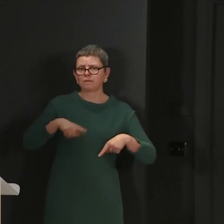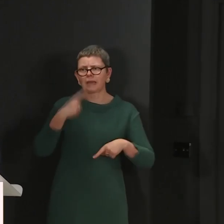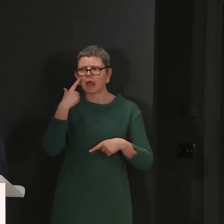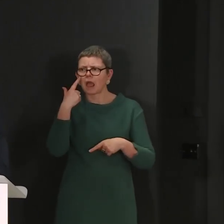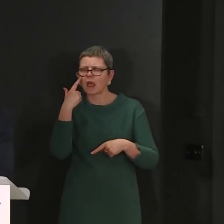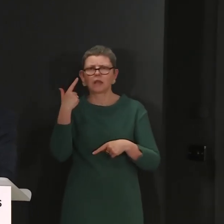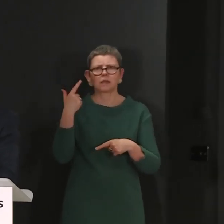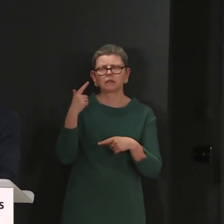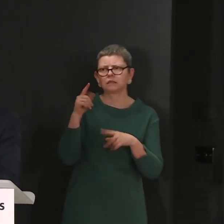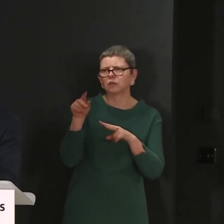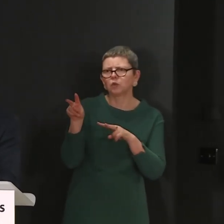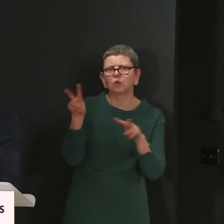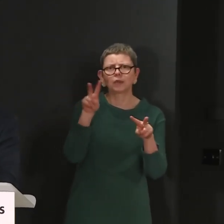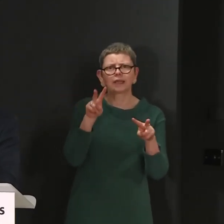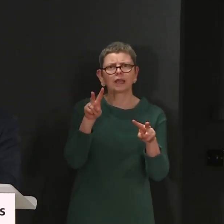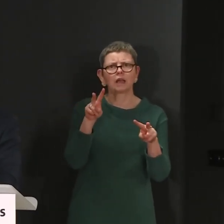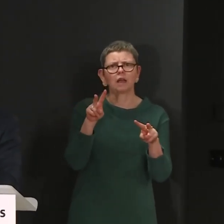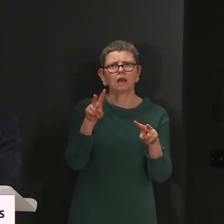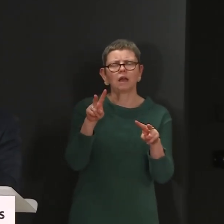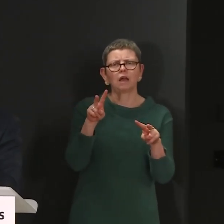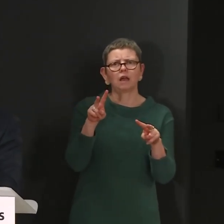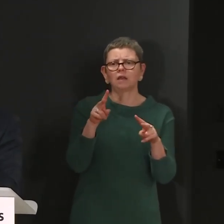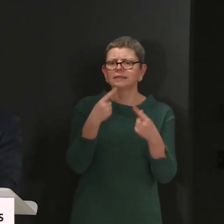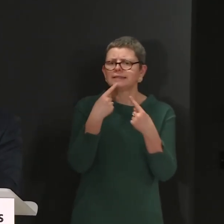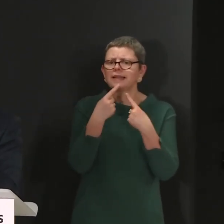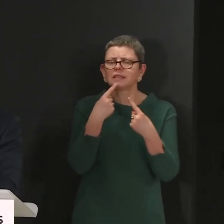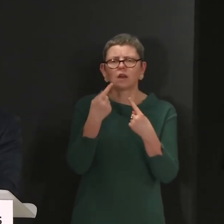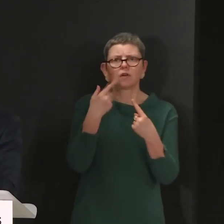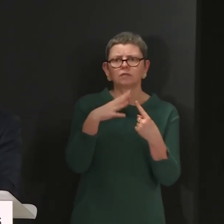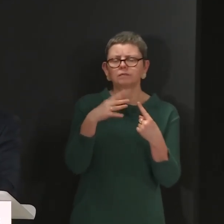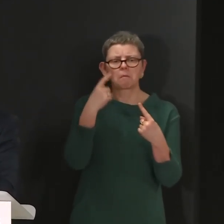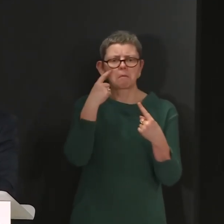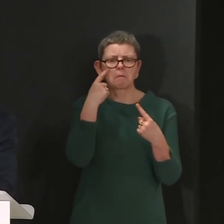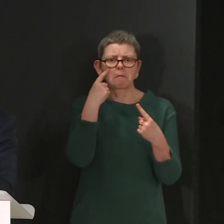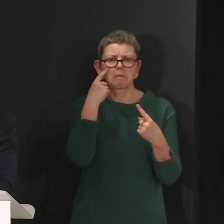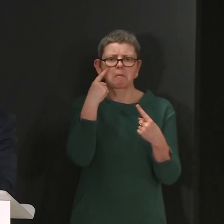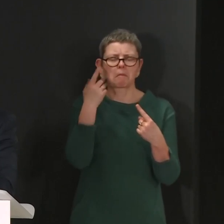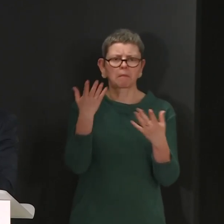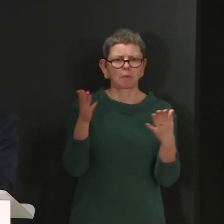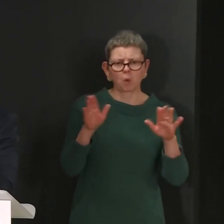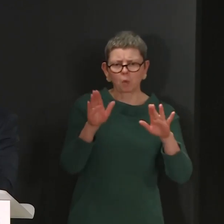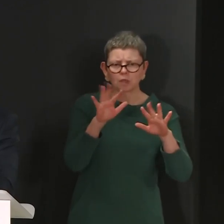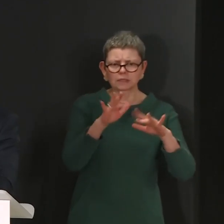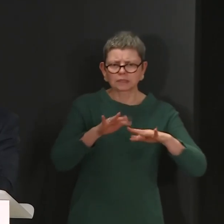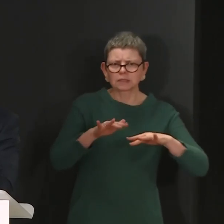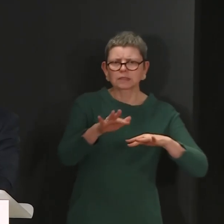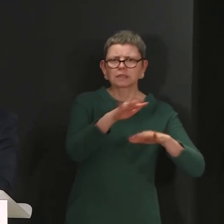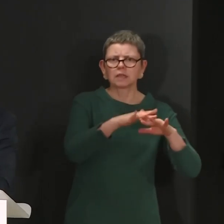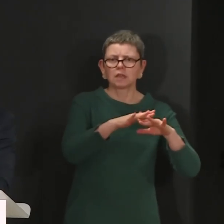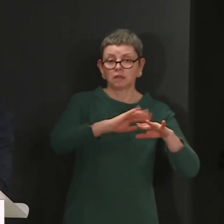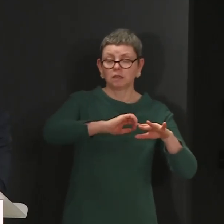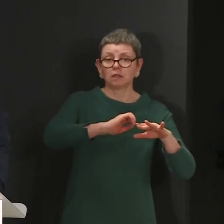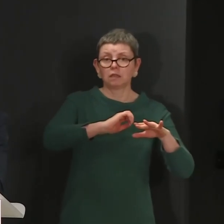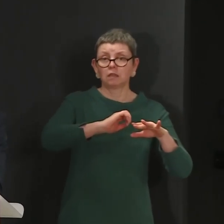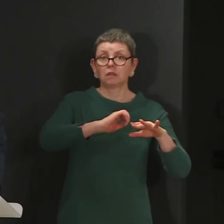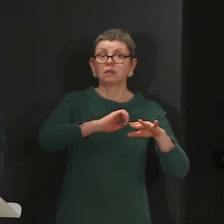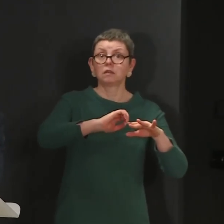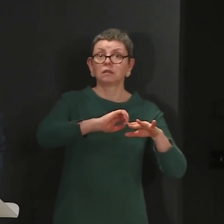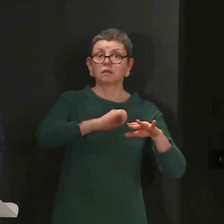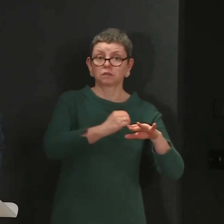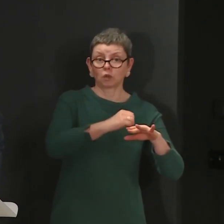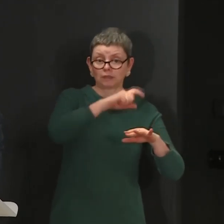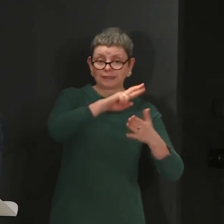closely a range of data that allows us to track what the current picture is for this